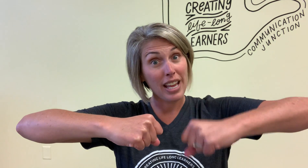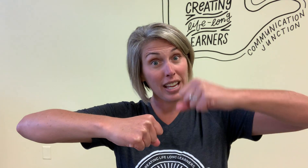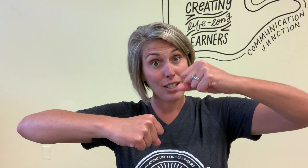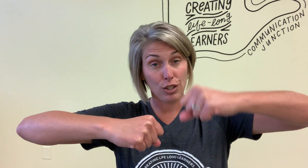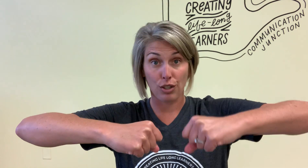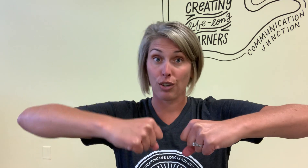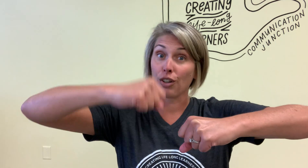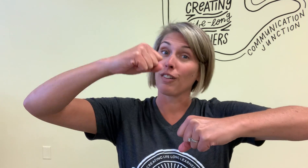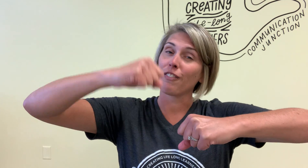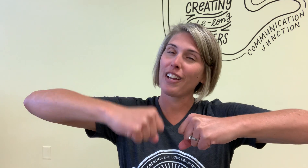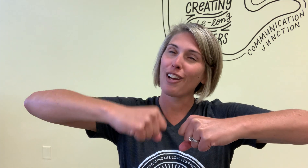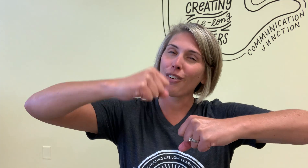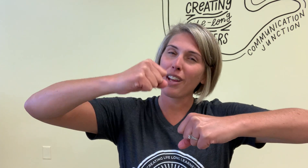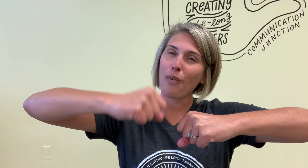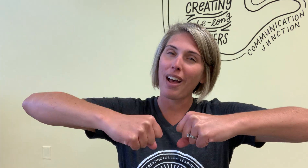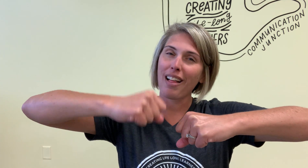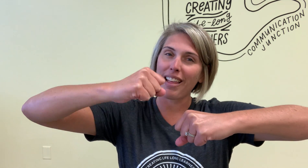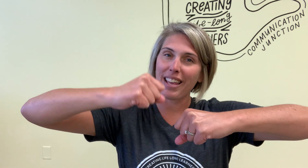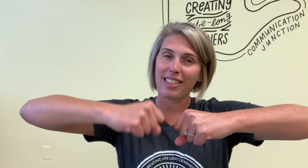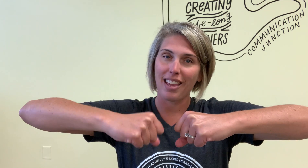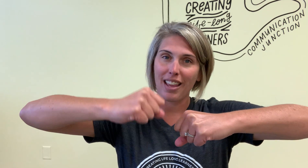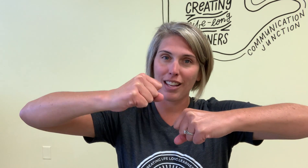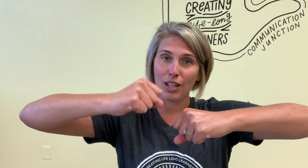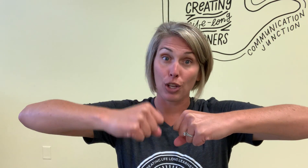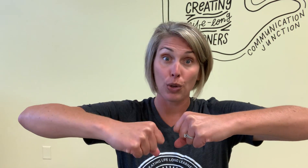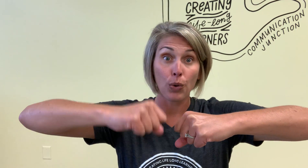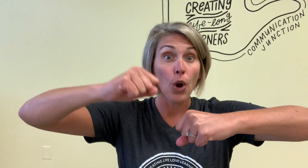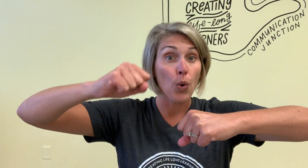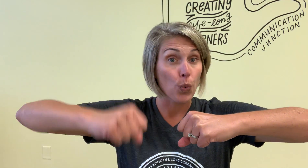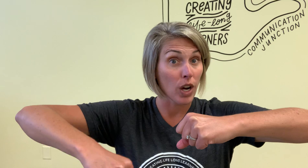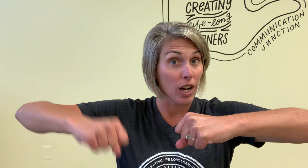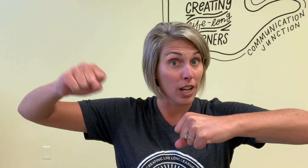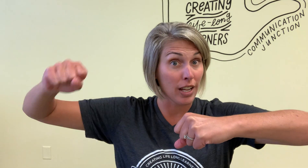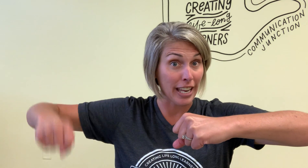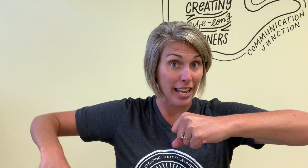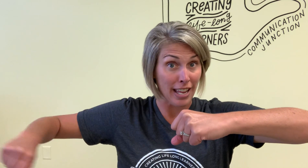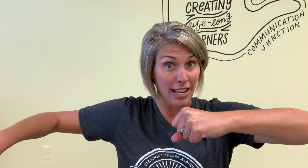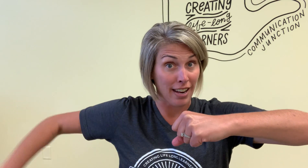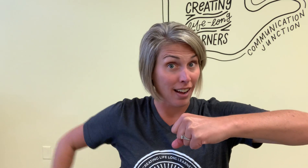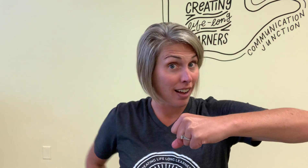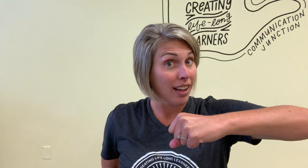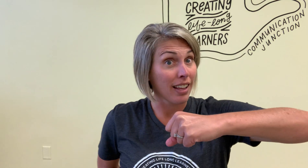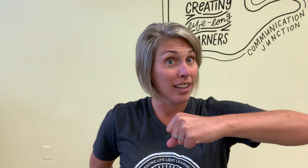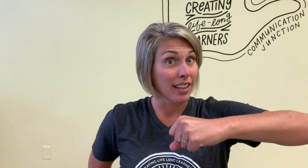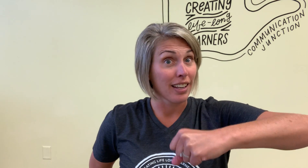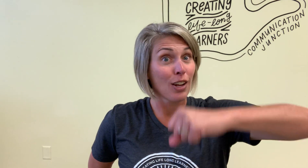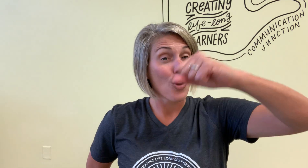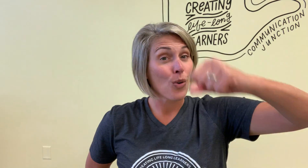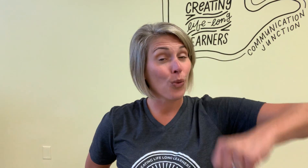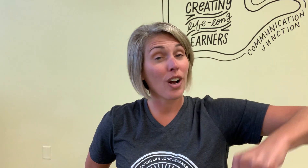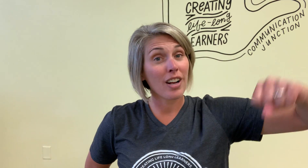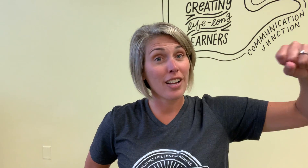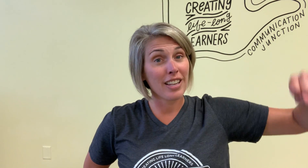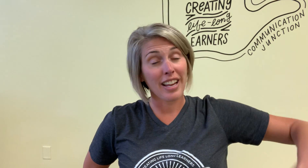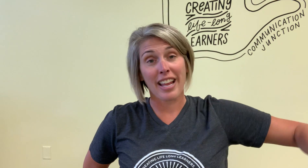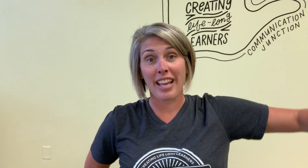today, sir? Very well, I thank you. Run and hide. Run